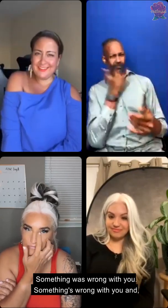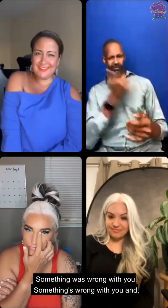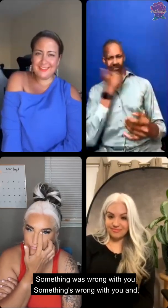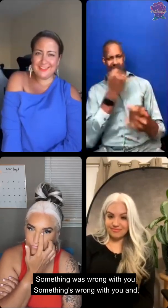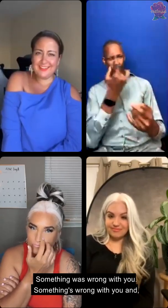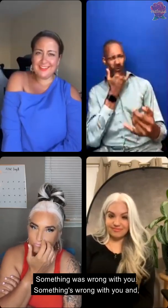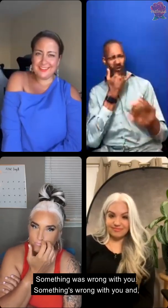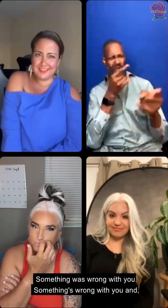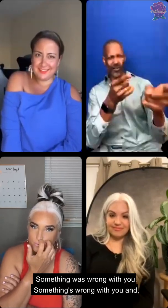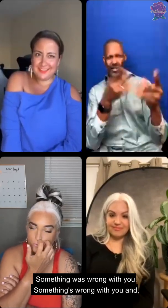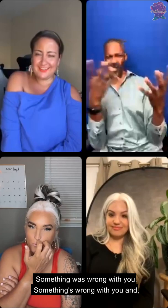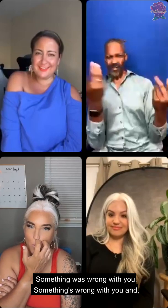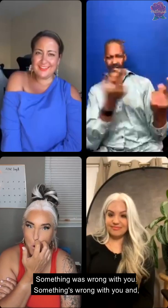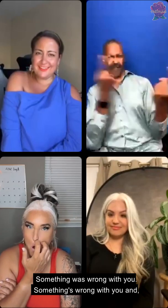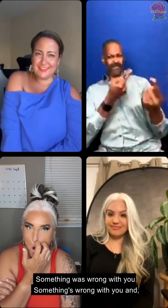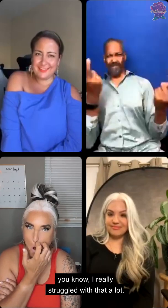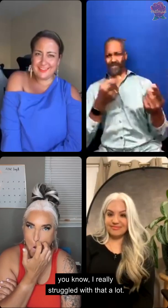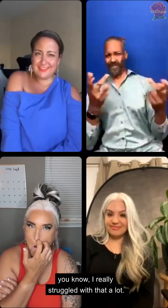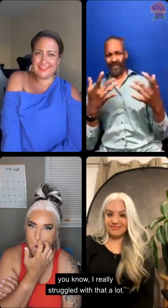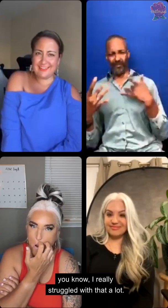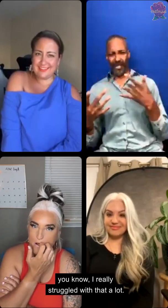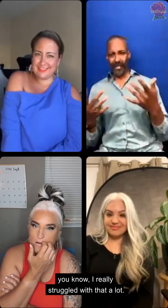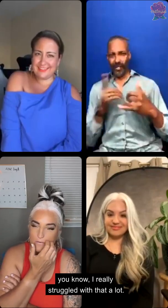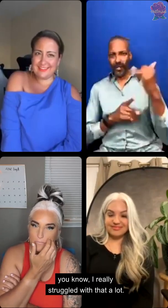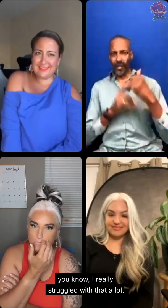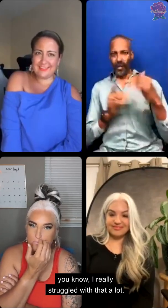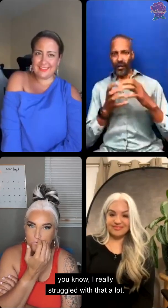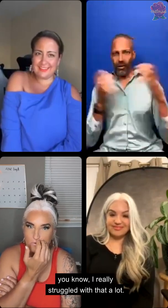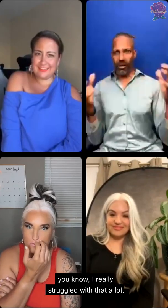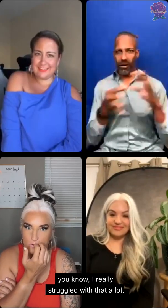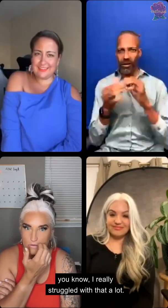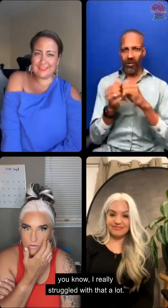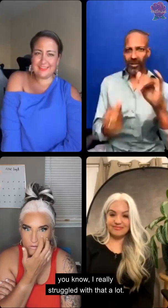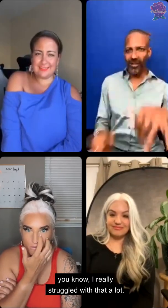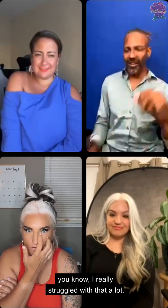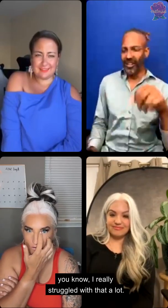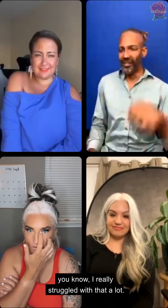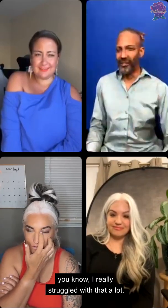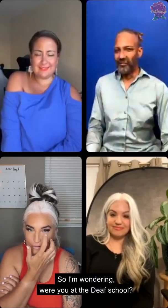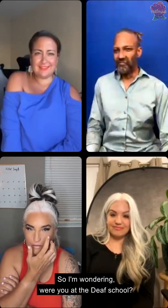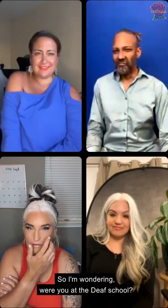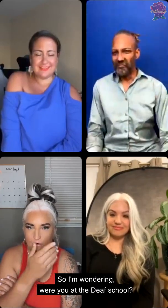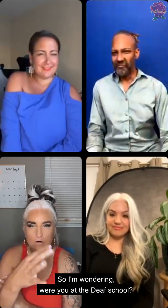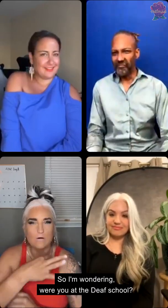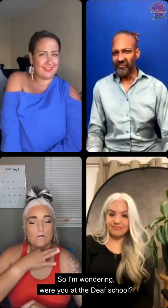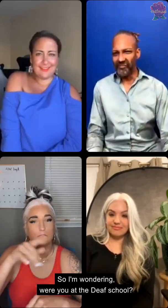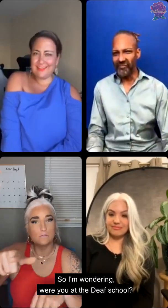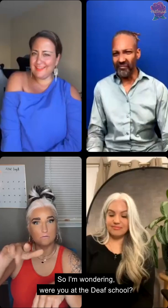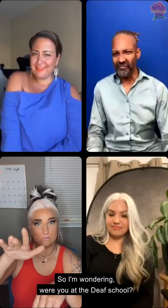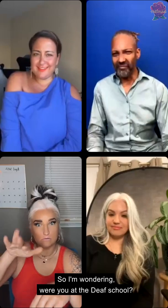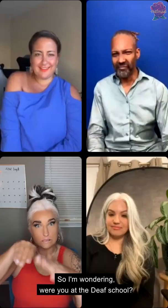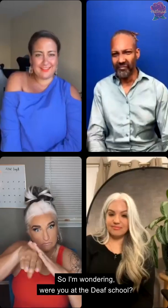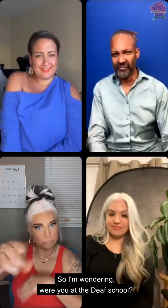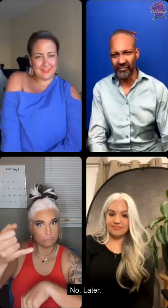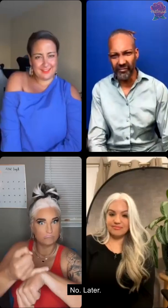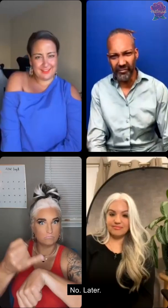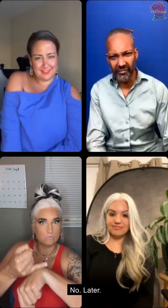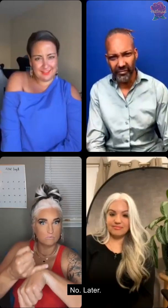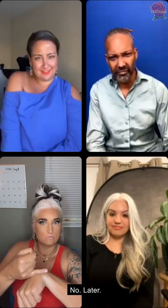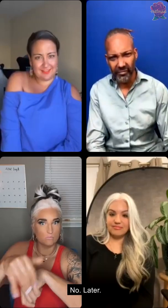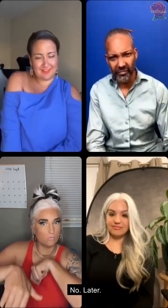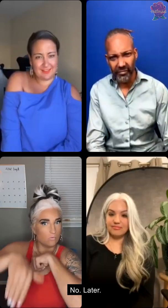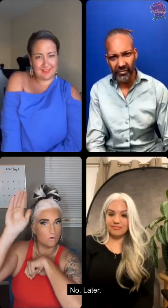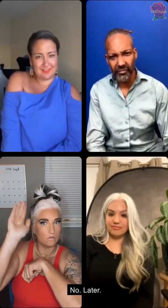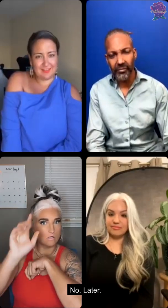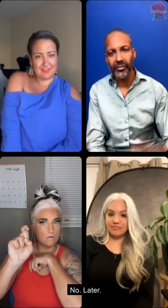with you. Something's wrong with you. And I really struggled with that a lot. So I'm wondering, were you at the